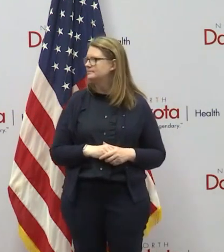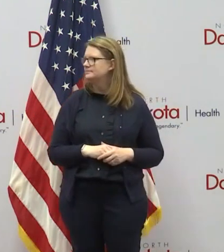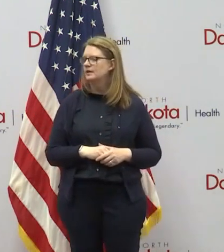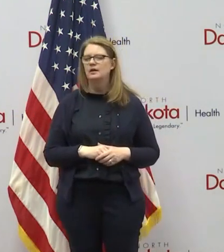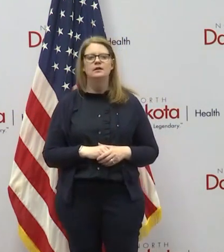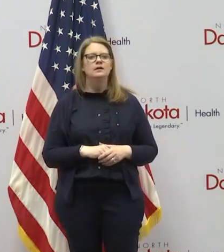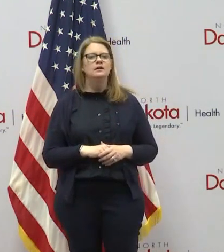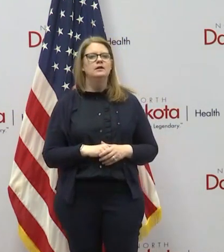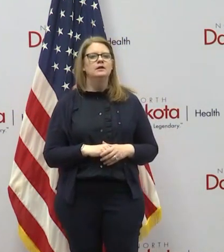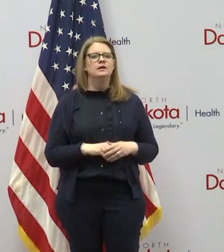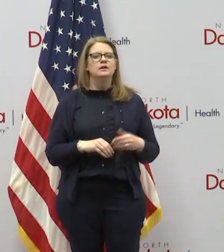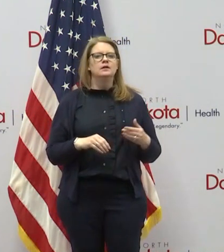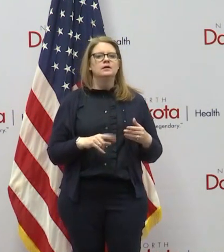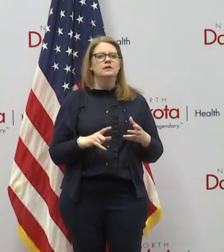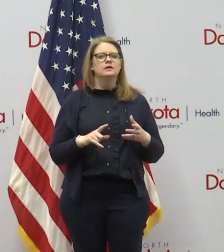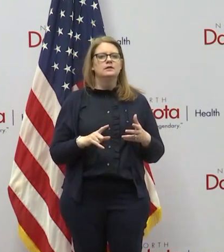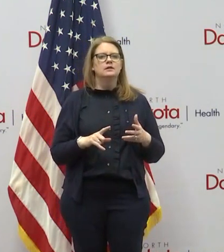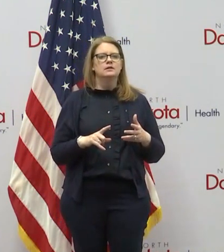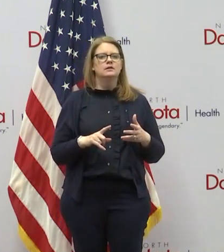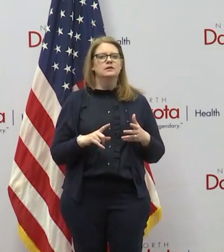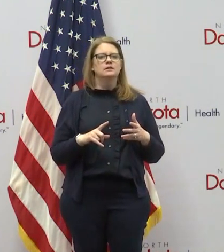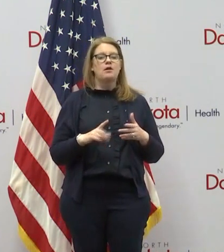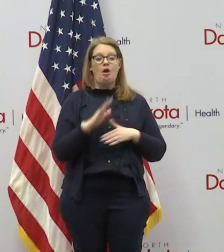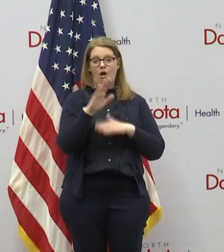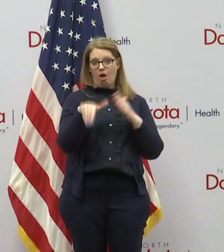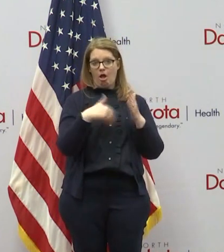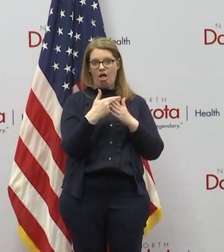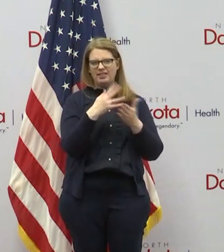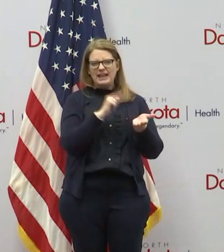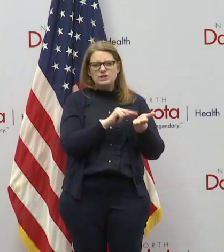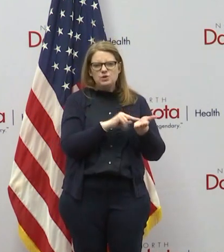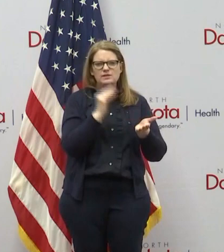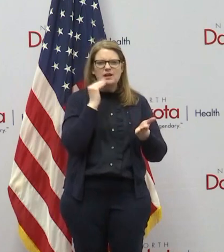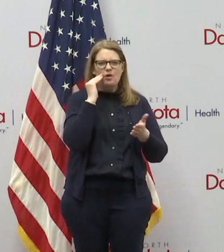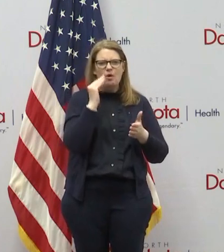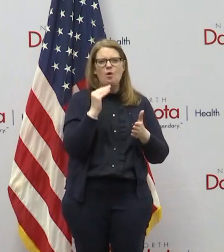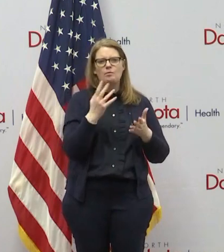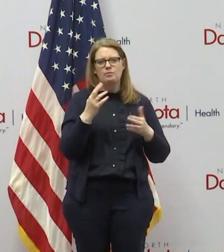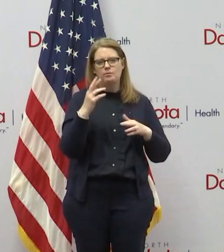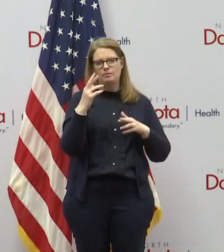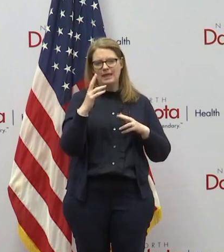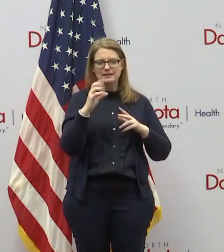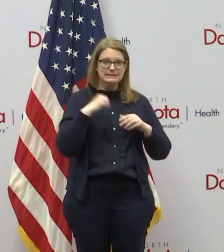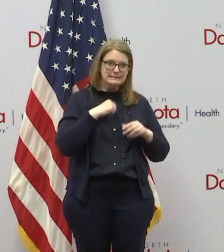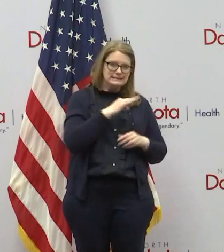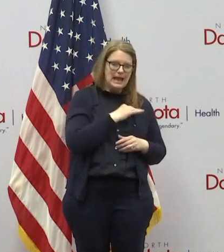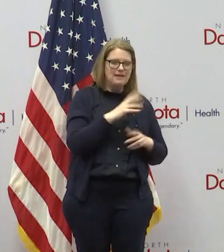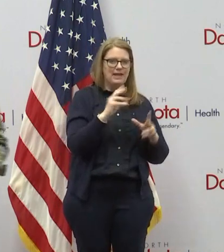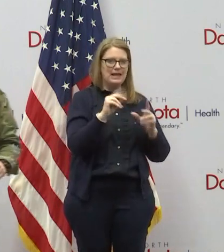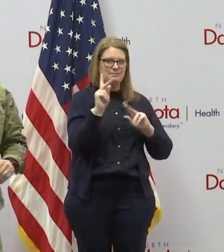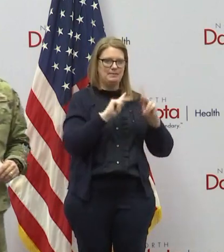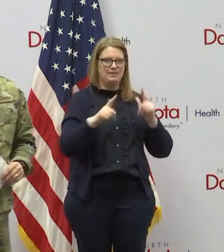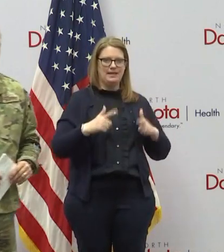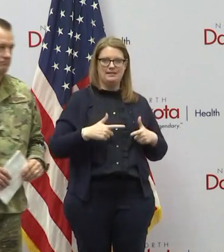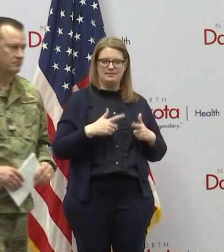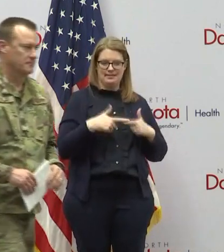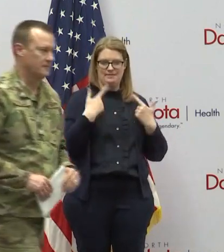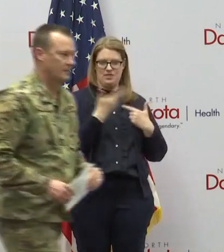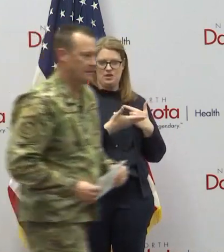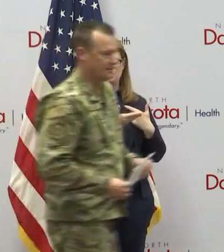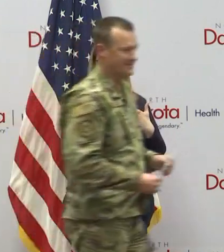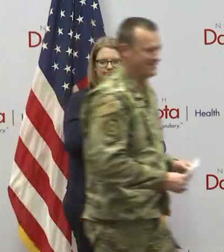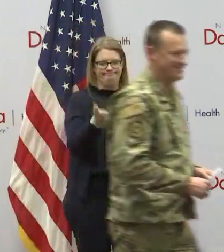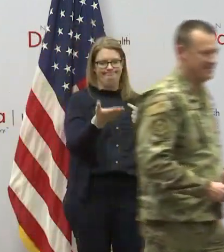Question was, how are we planning on testing all long-term care facilities, that's residents and staff, before May 9th? Here's Brigadier General Schulte with the